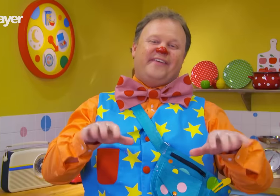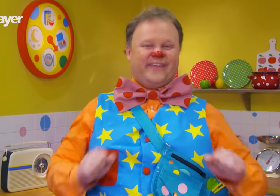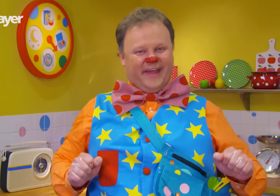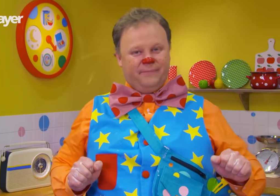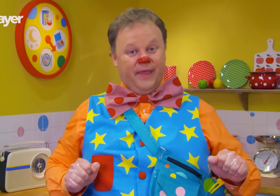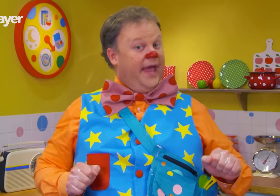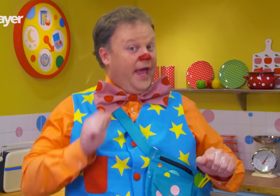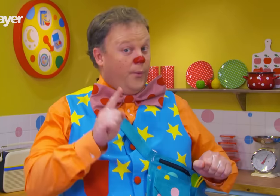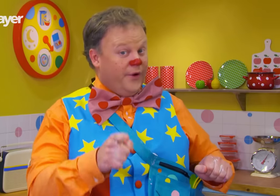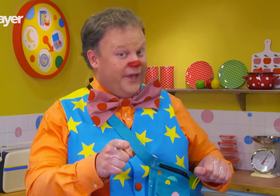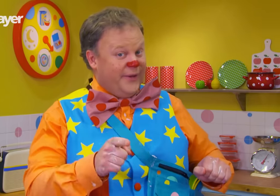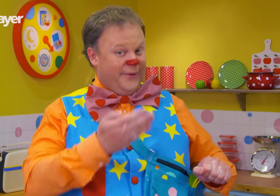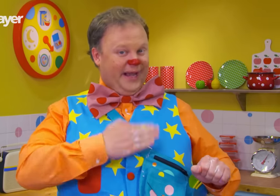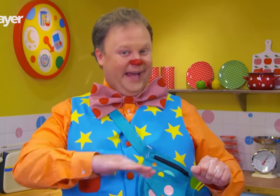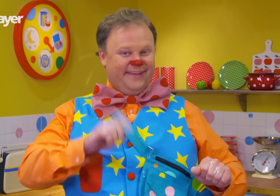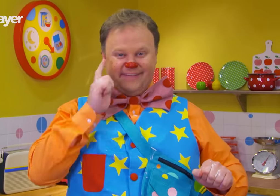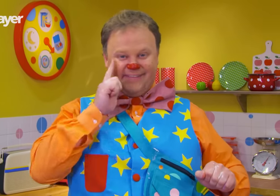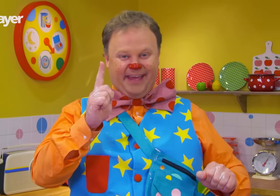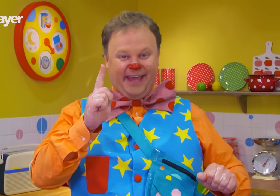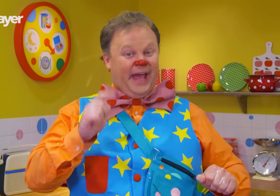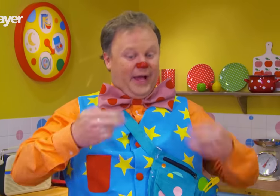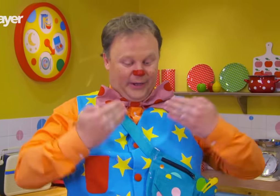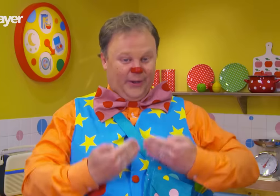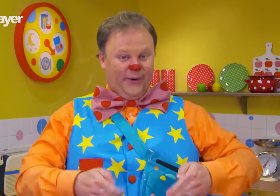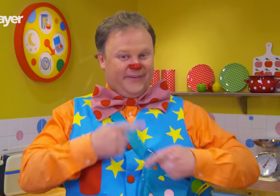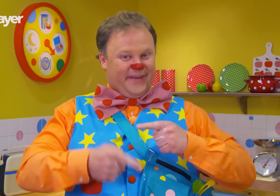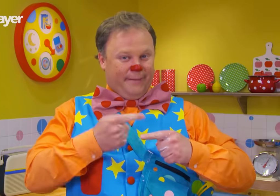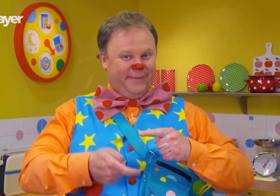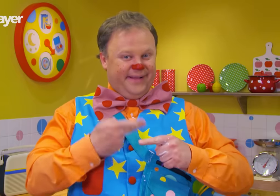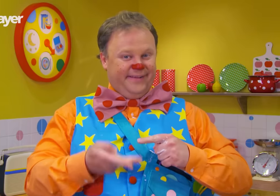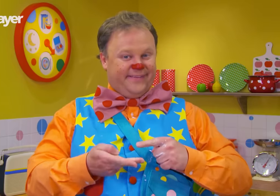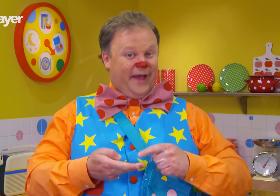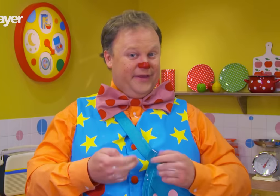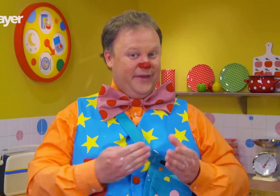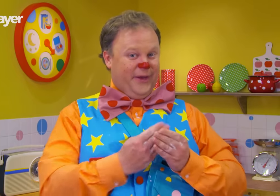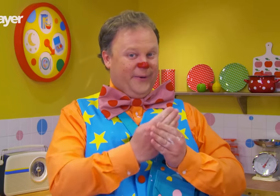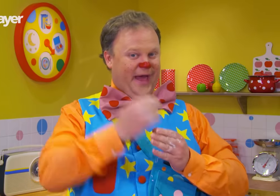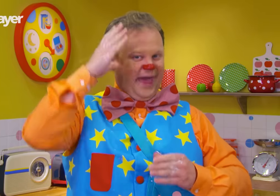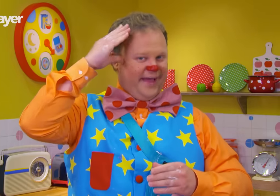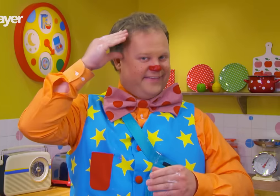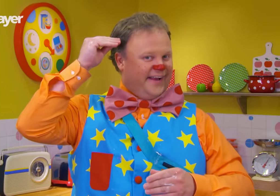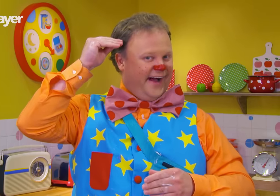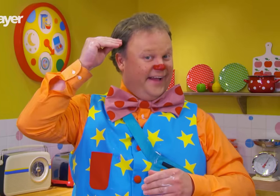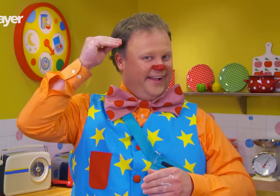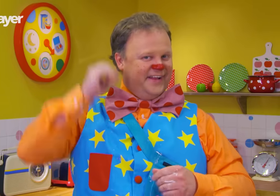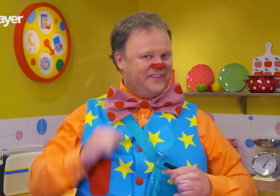Finished. Would you like to see Lord Tumble's new hairstyle?